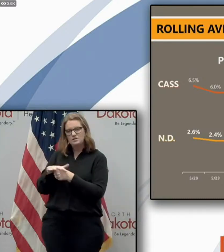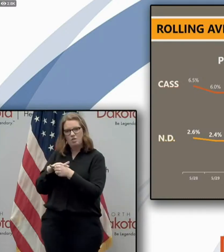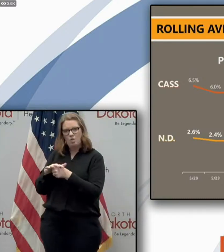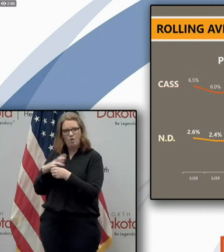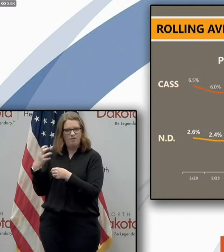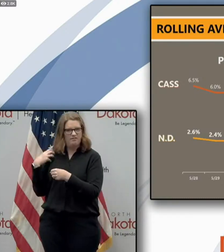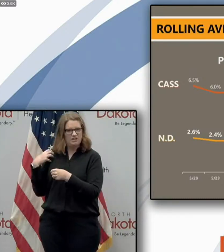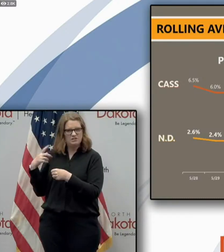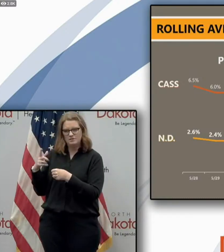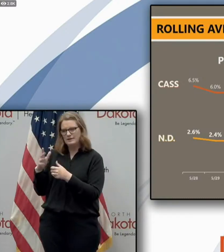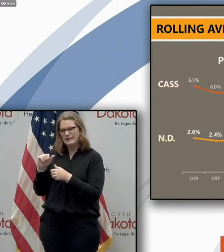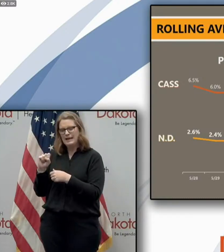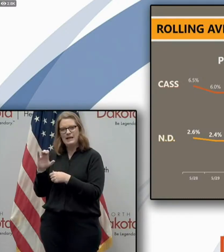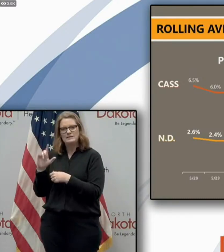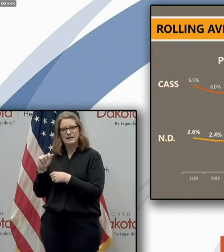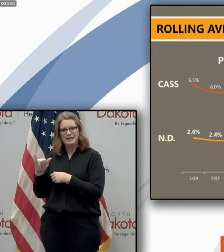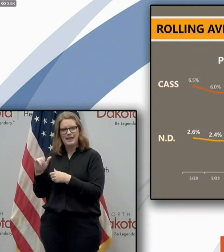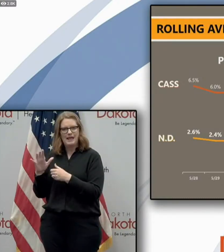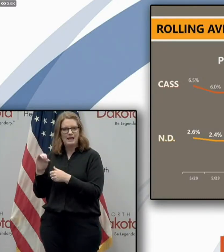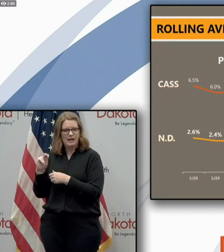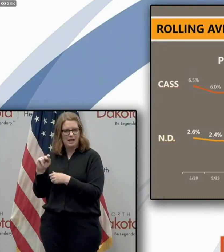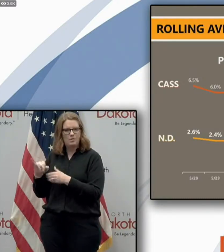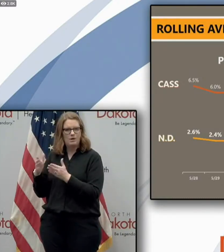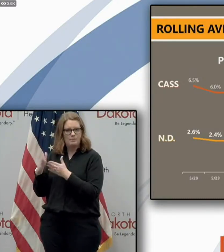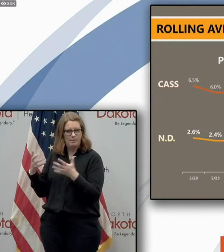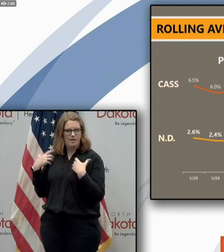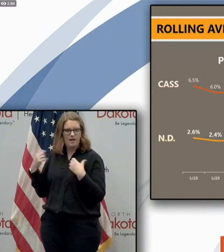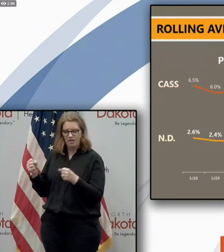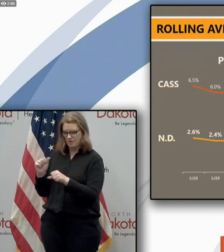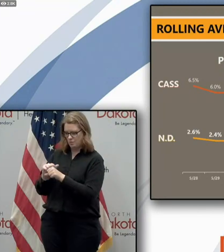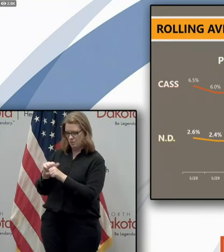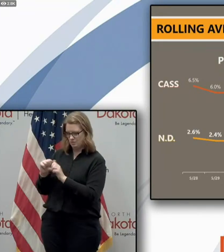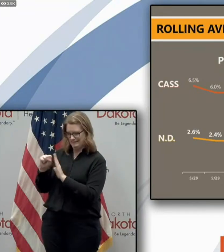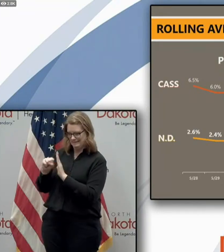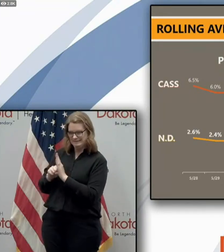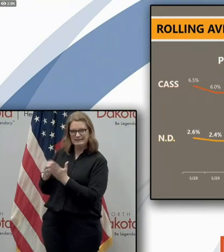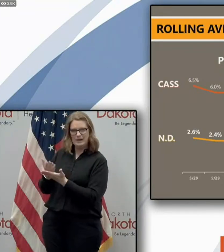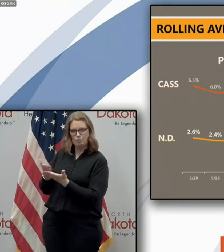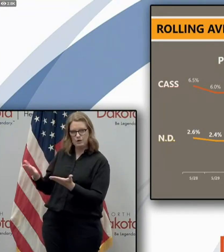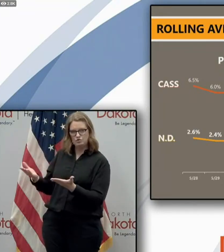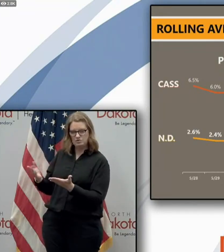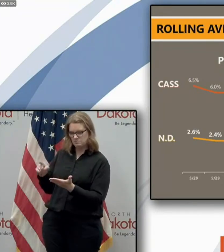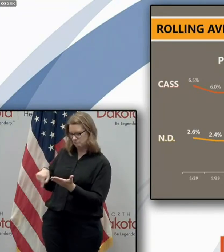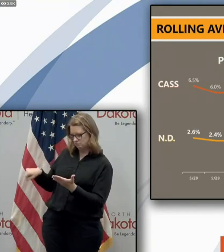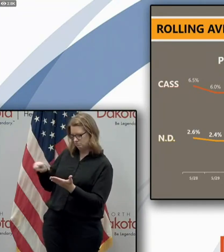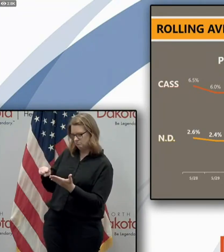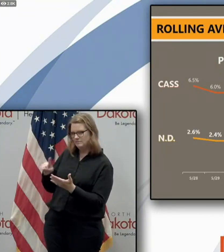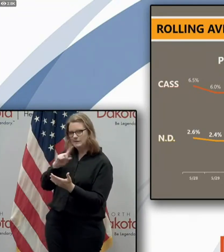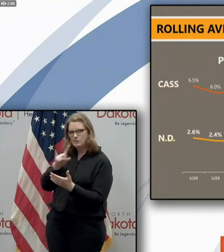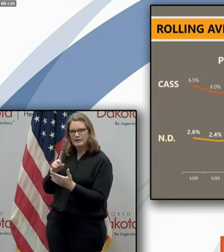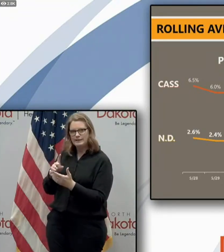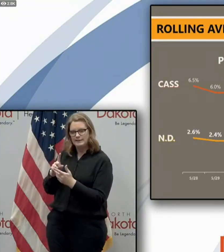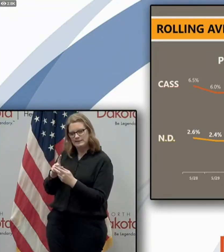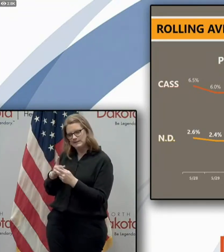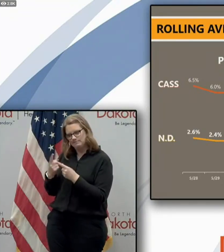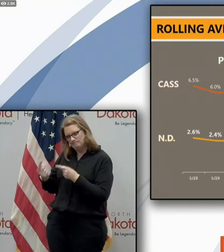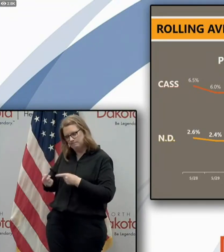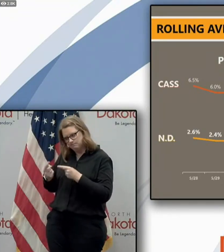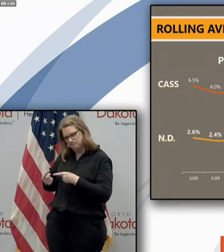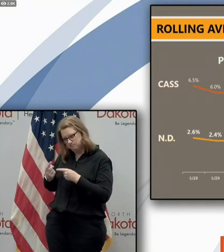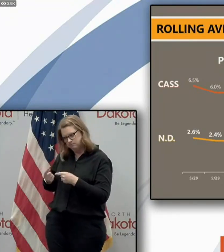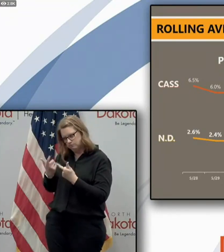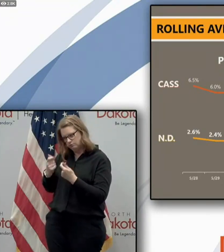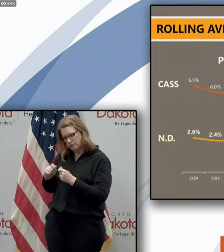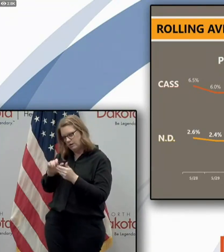County Public Health and others as we continue to work together with the state resources to wrestle that to the ground in